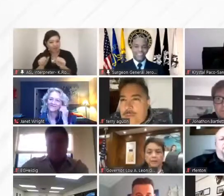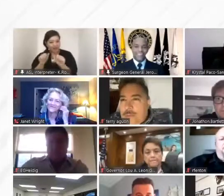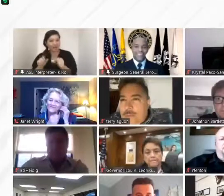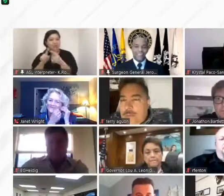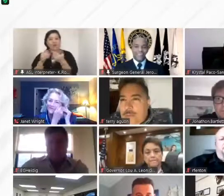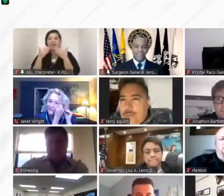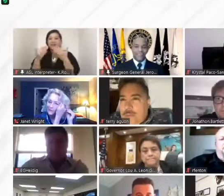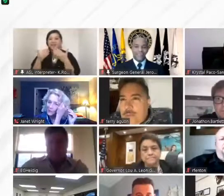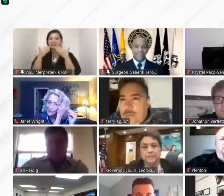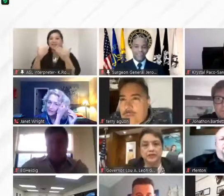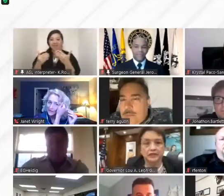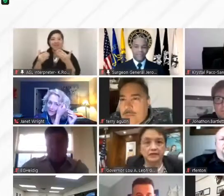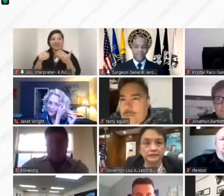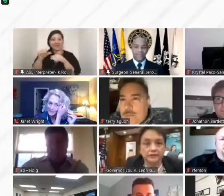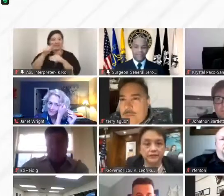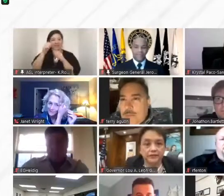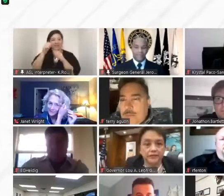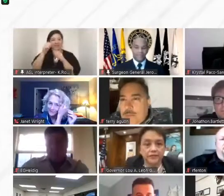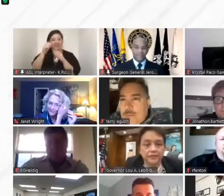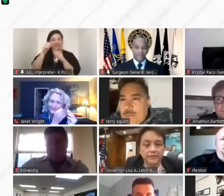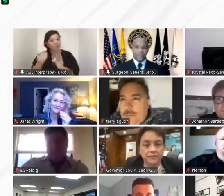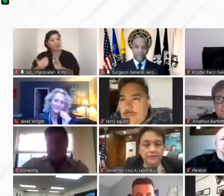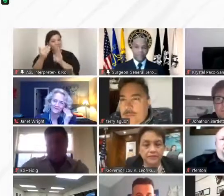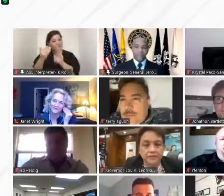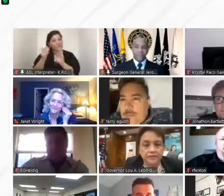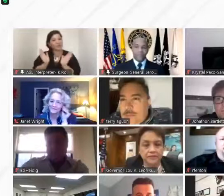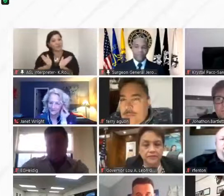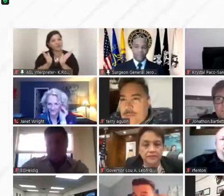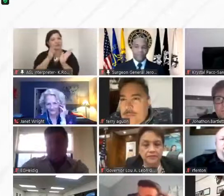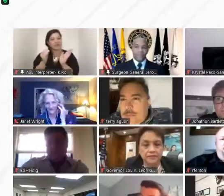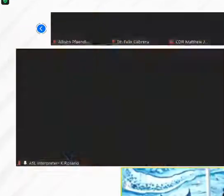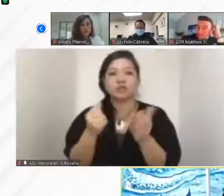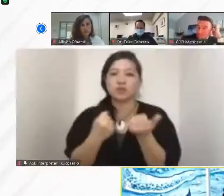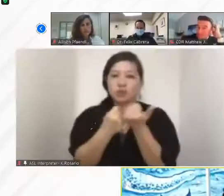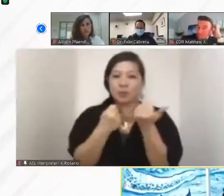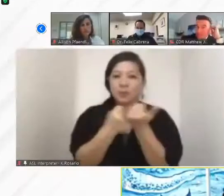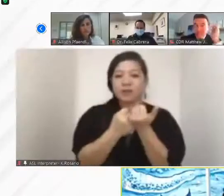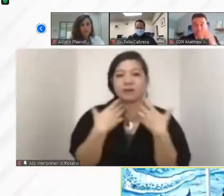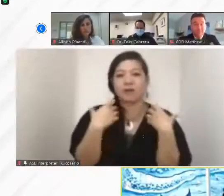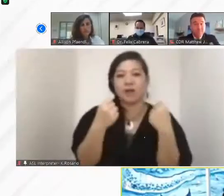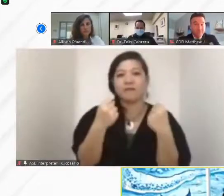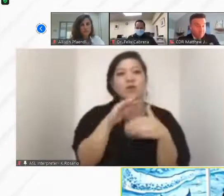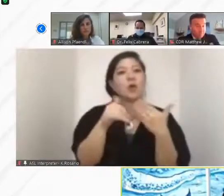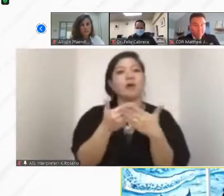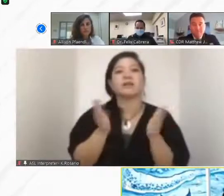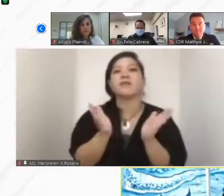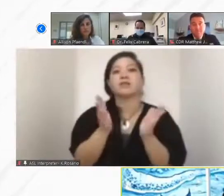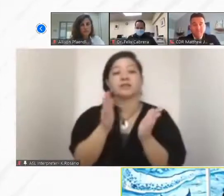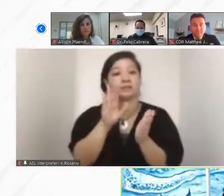thank the Surgeon General directly for his encouragement and his support and confidence of all the efforts that she's